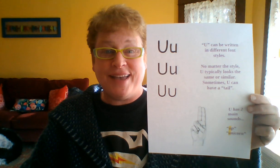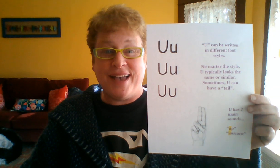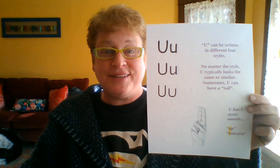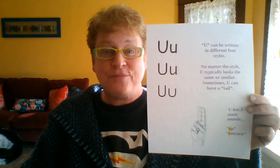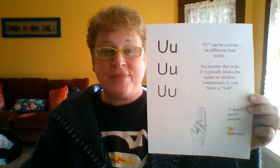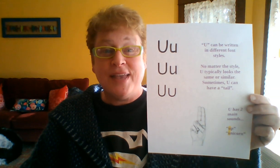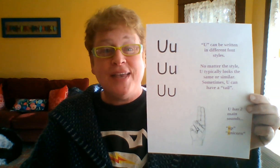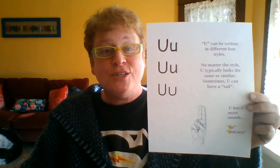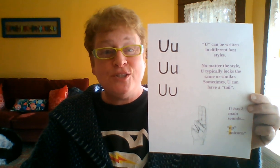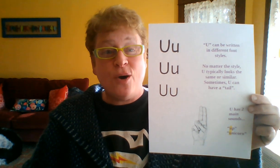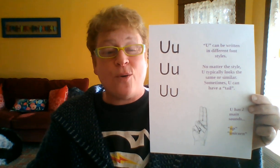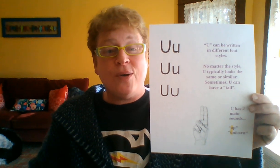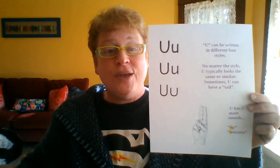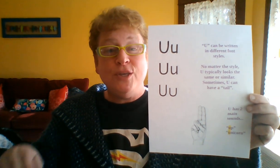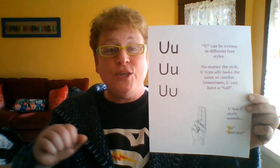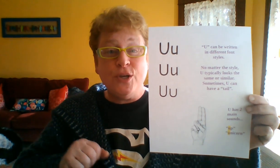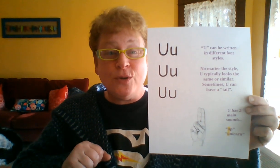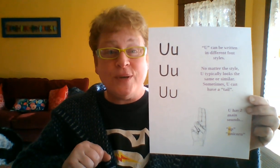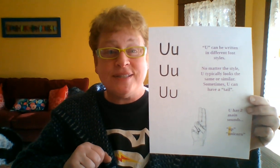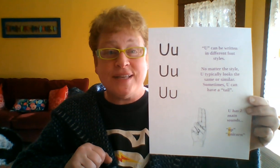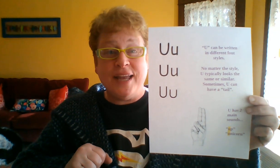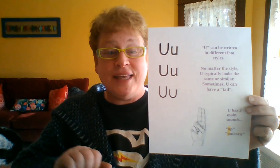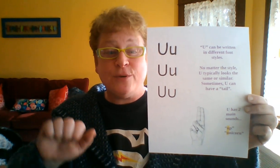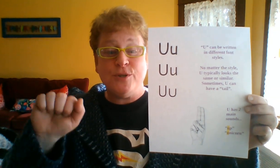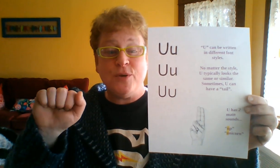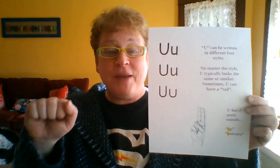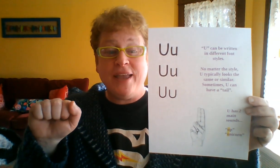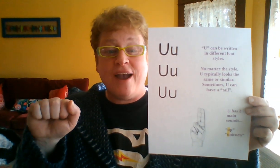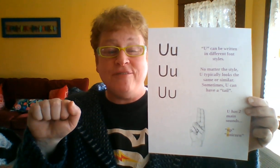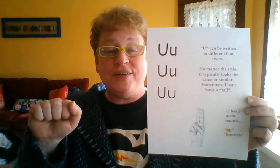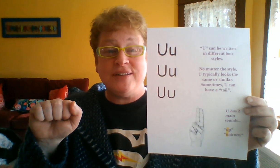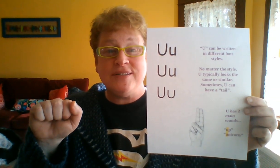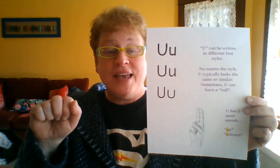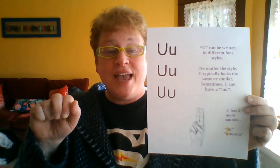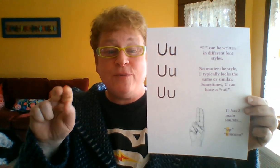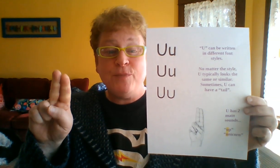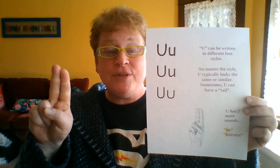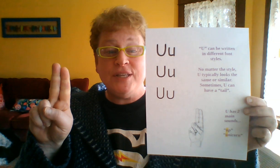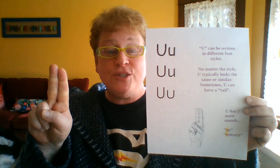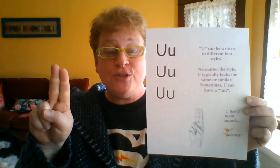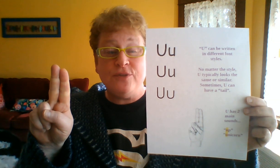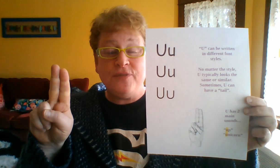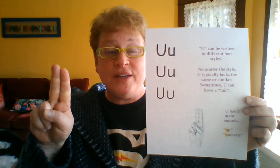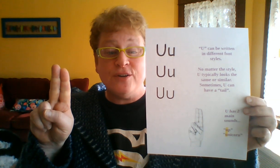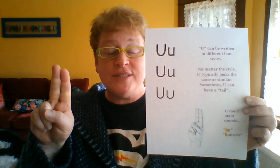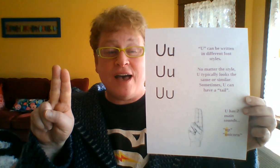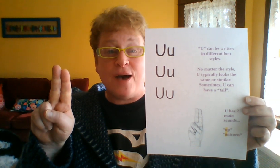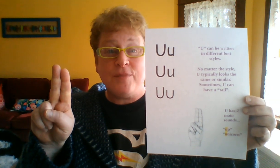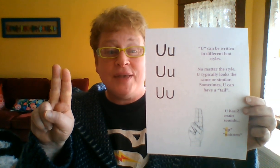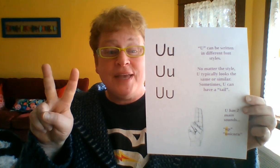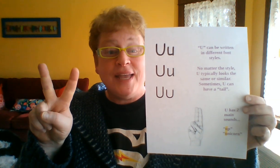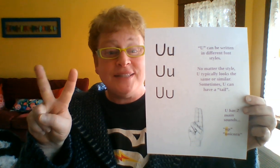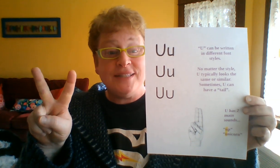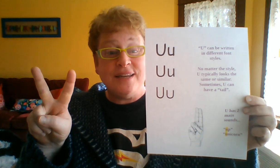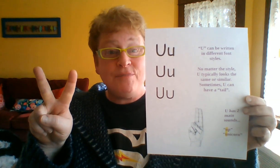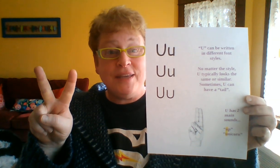again. So, U in sign language, we make our fist and we put these two fingers up. Instead of making